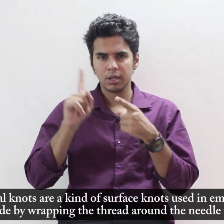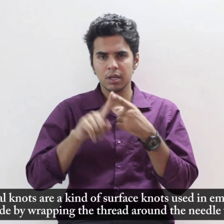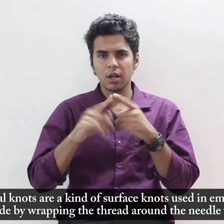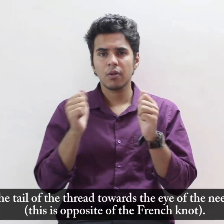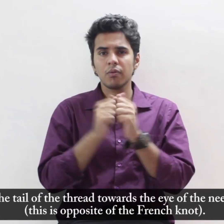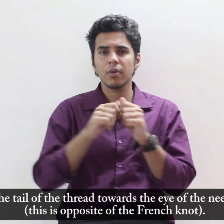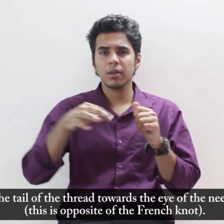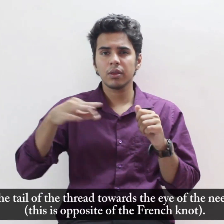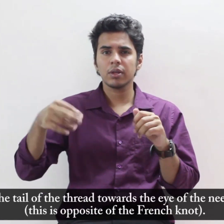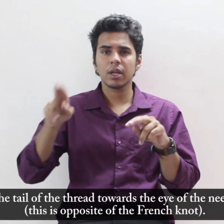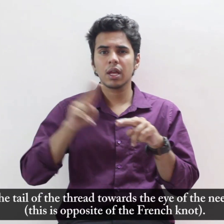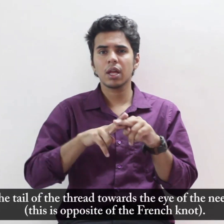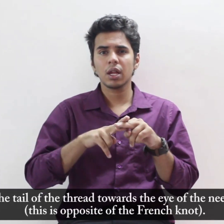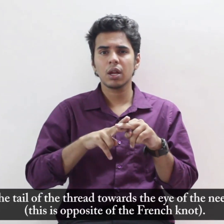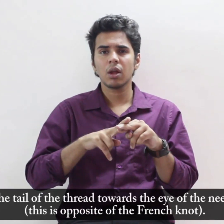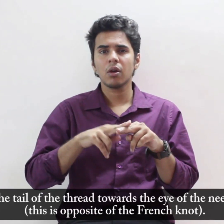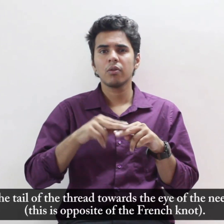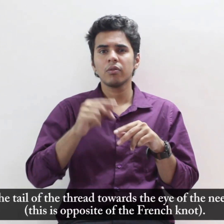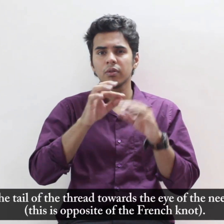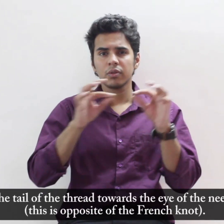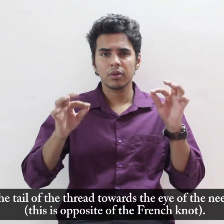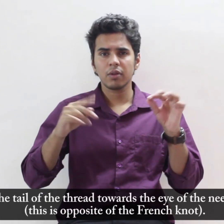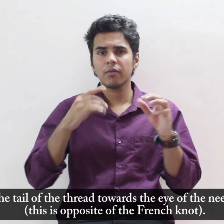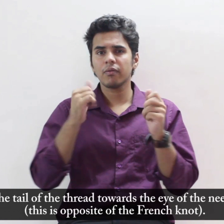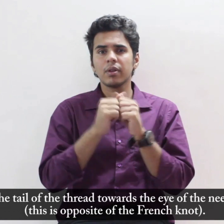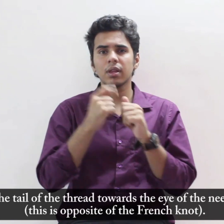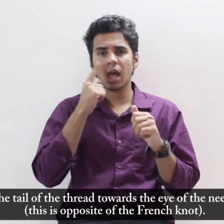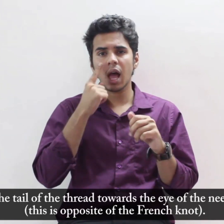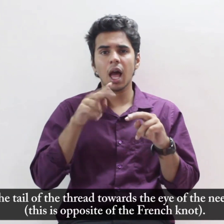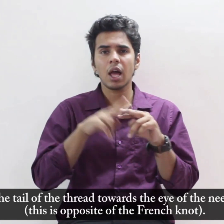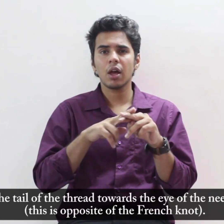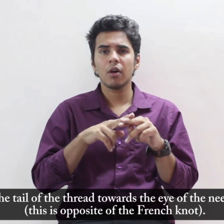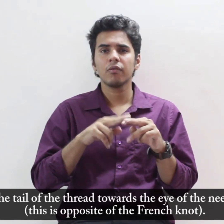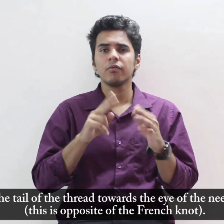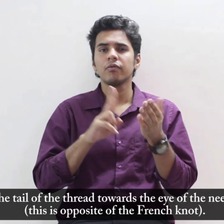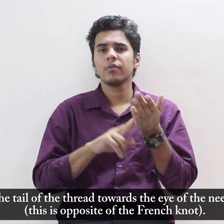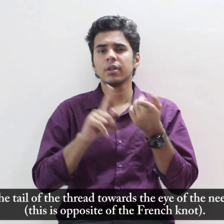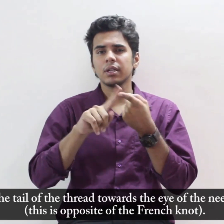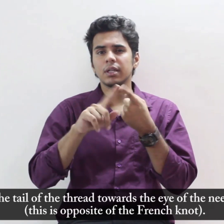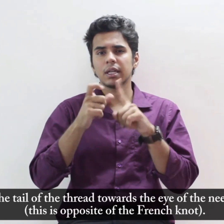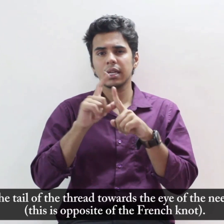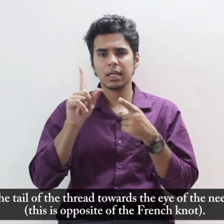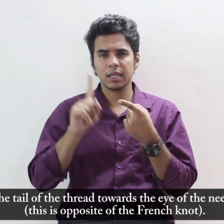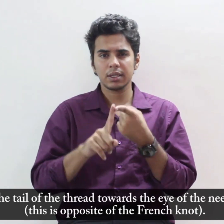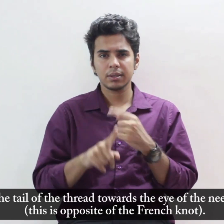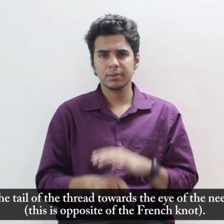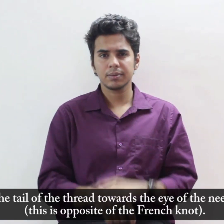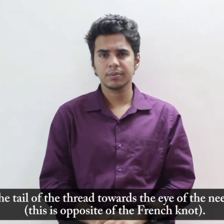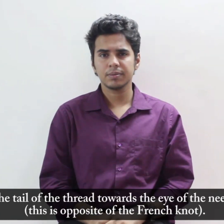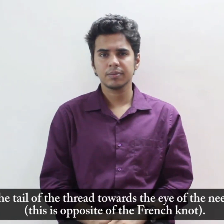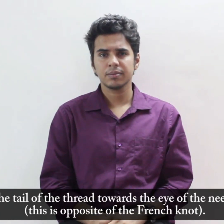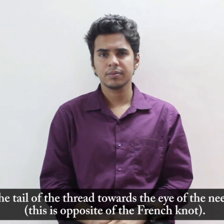the tail of the thread towards the eye of the needle. This is opposite of the French knot.